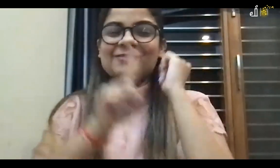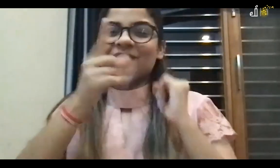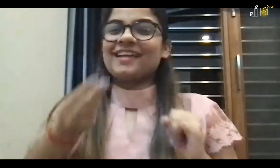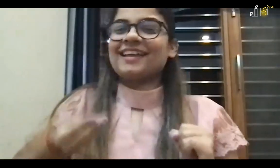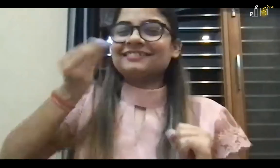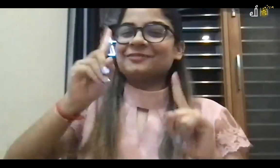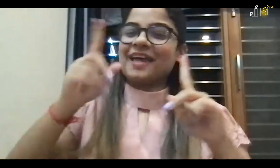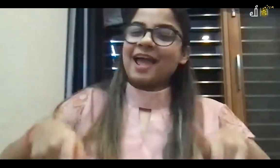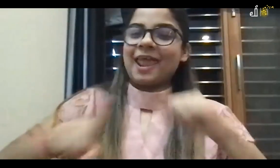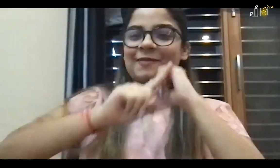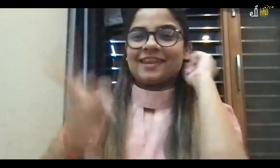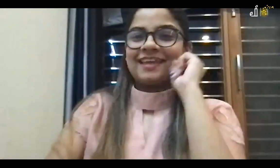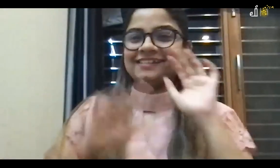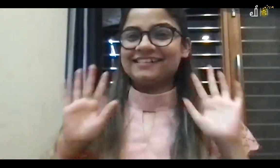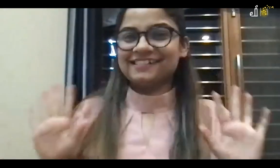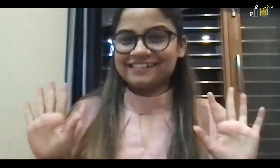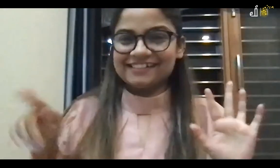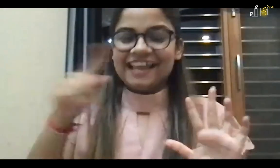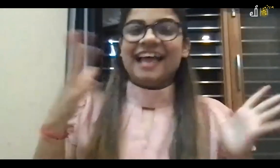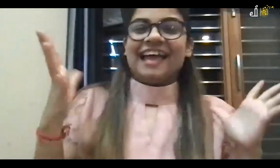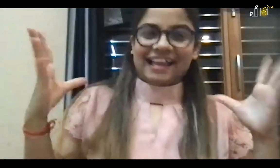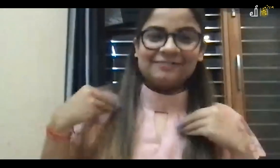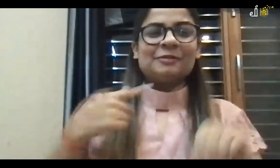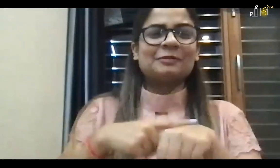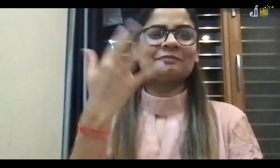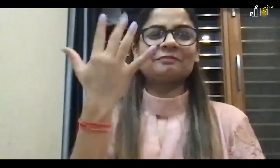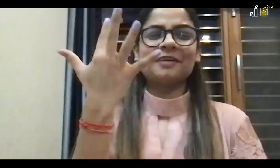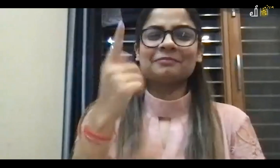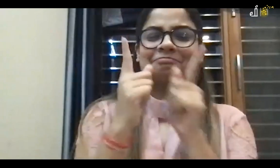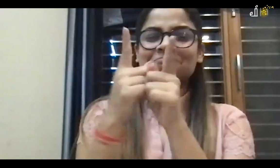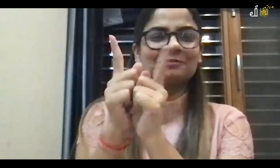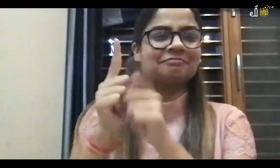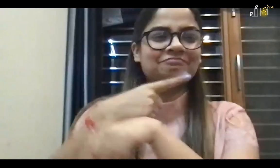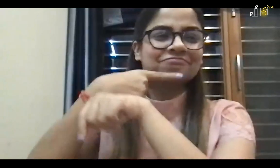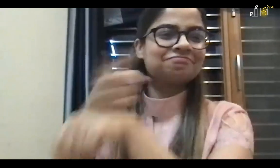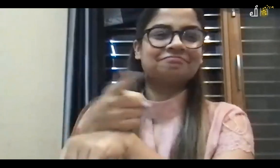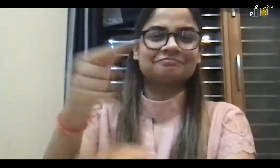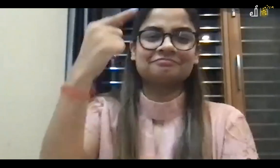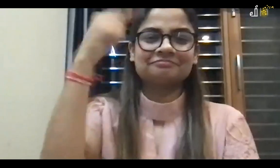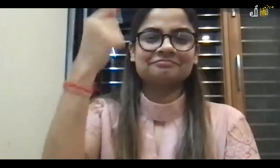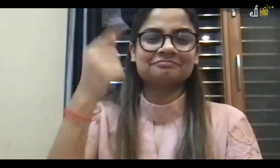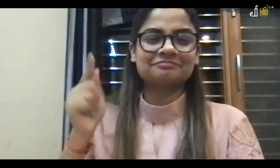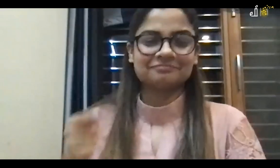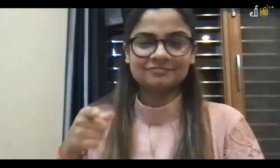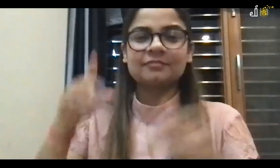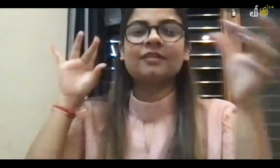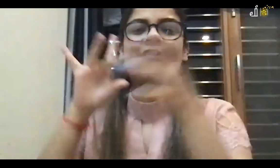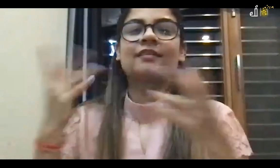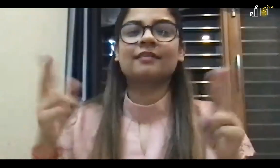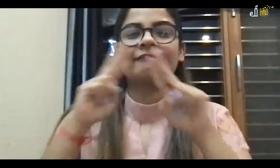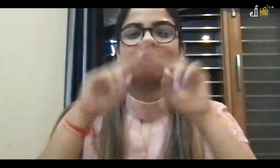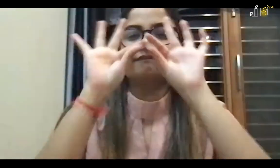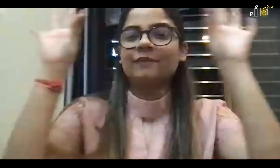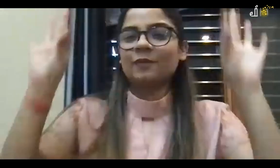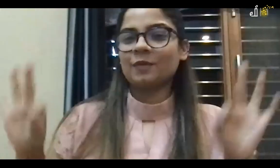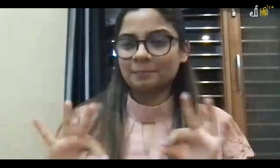Okay, so just one last thing. Yes, it will take just quick 5 minutes for you all just